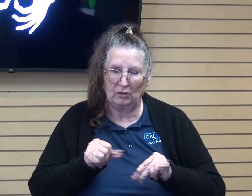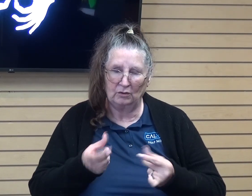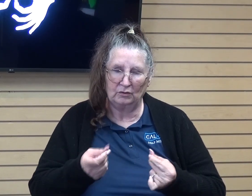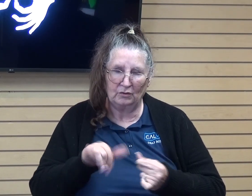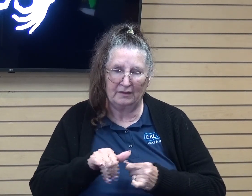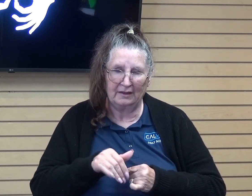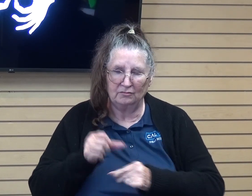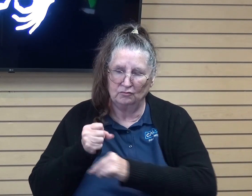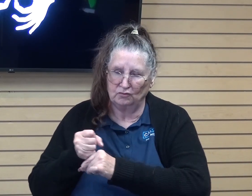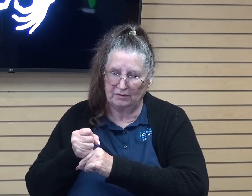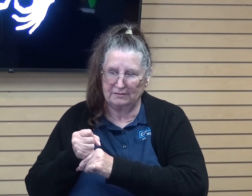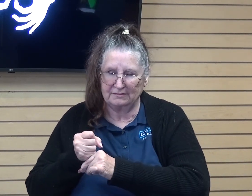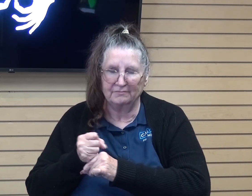trust there. And it's